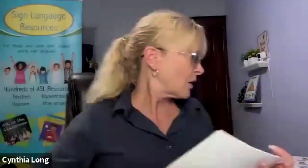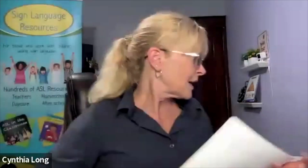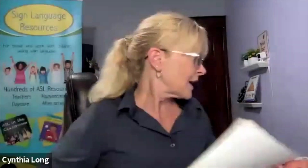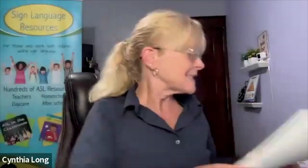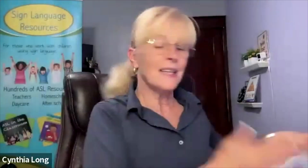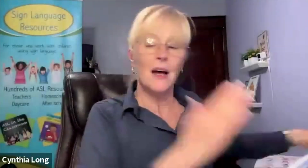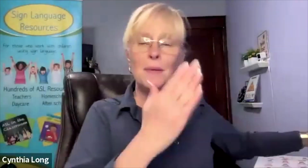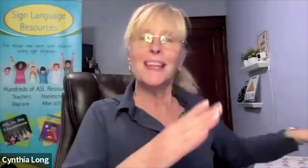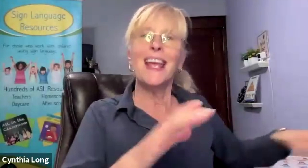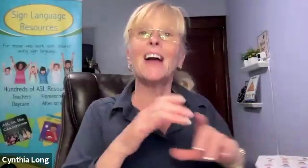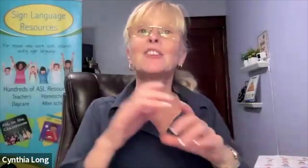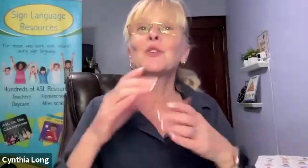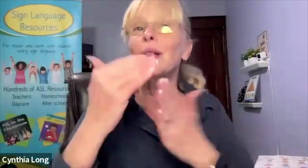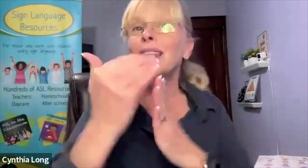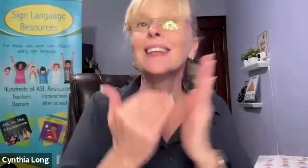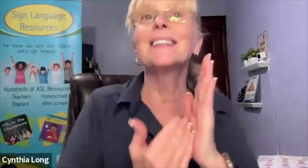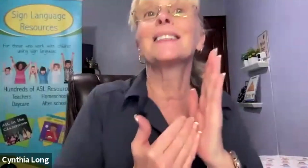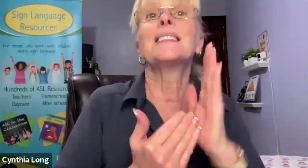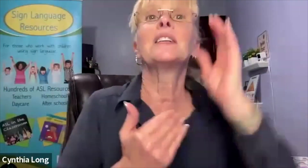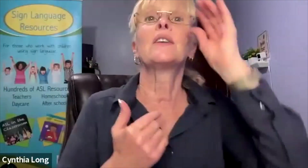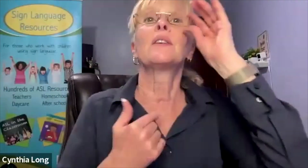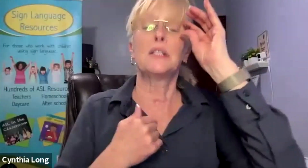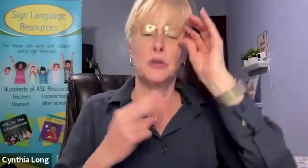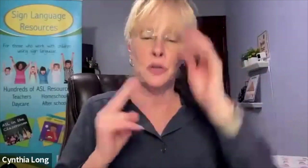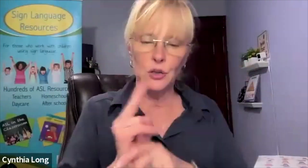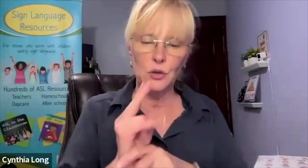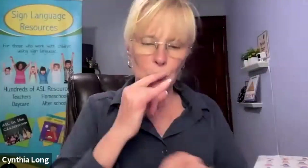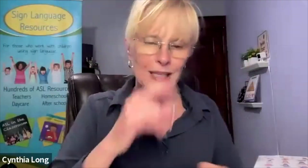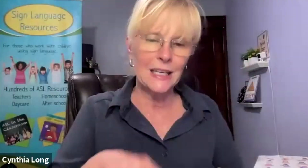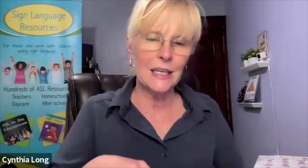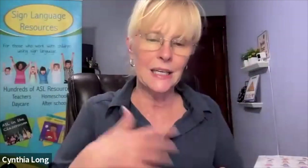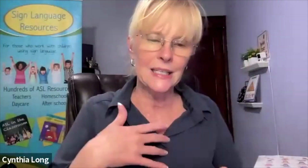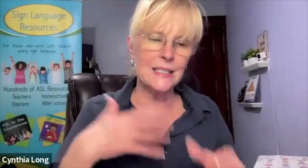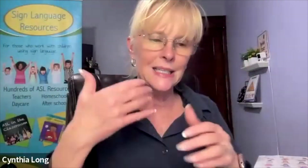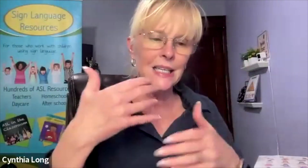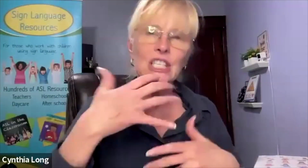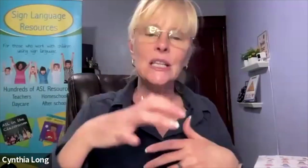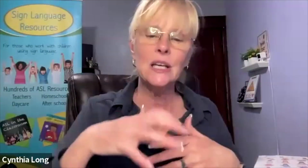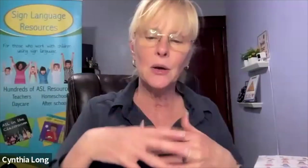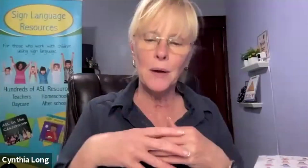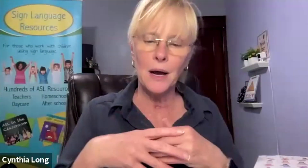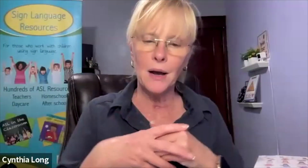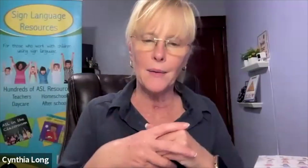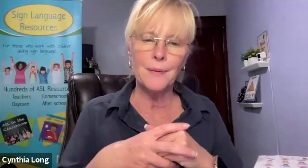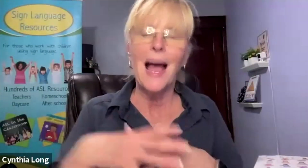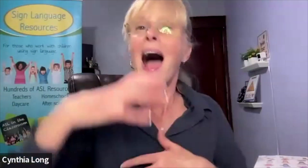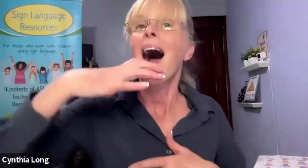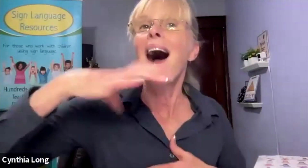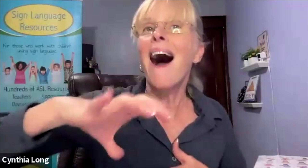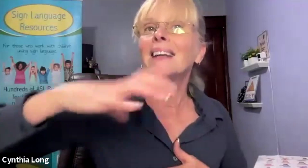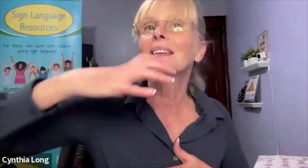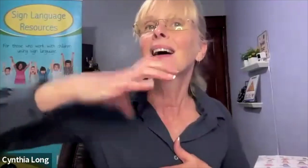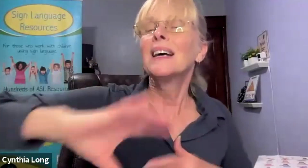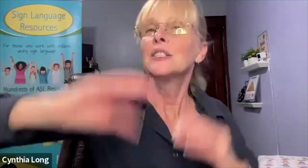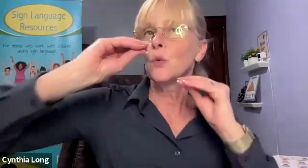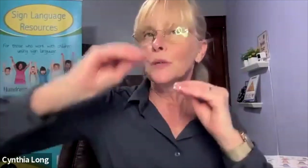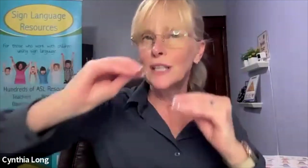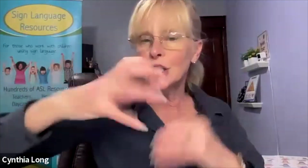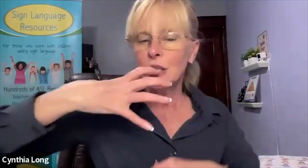Okay, some of the actual lessons here that you can use with a kid is teaching them hot. So we're teaching them the